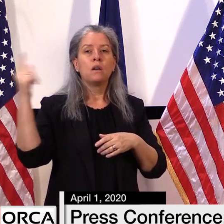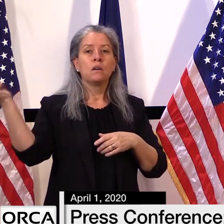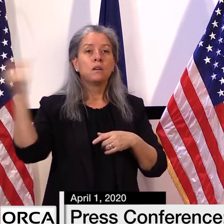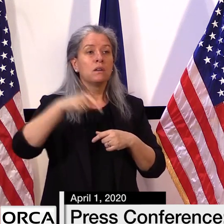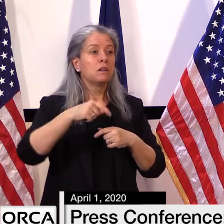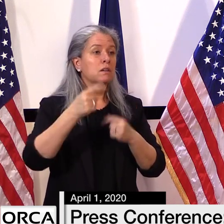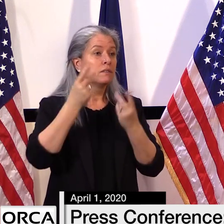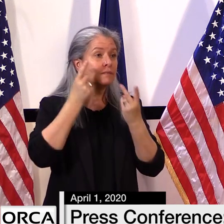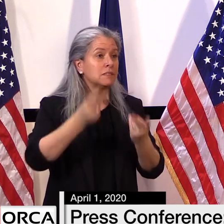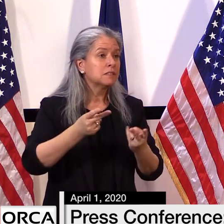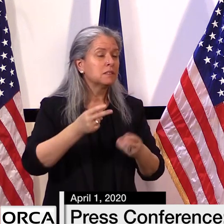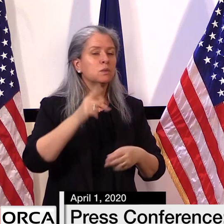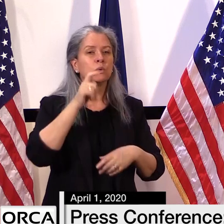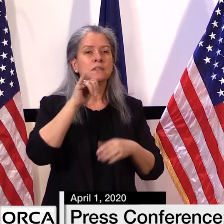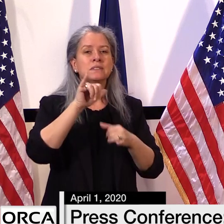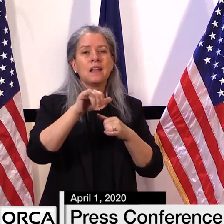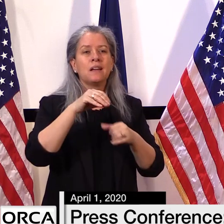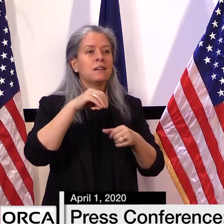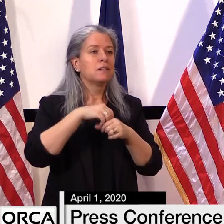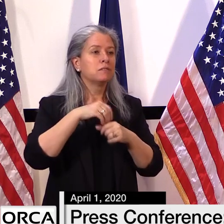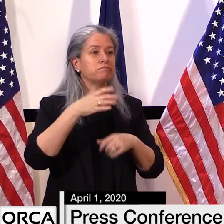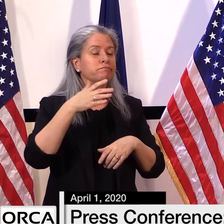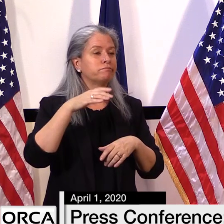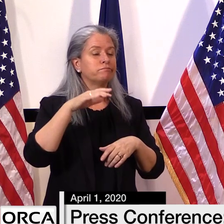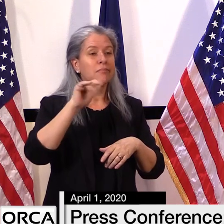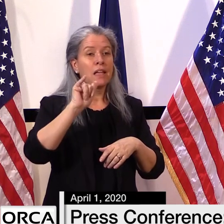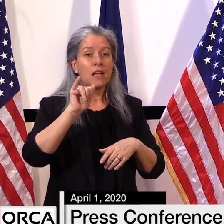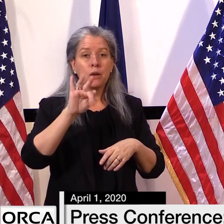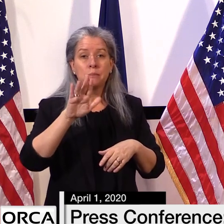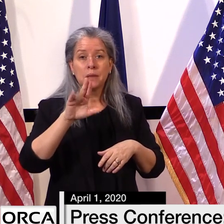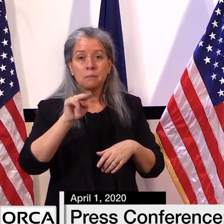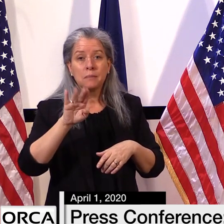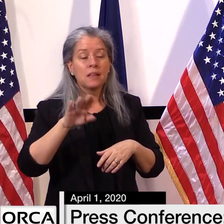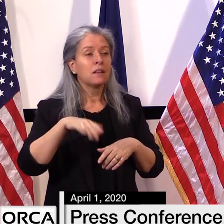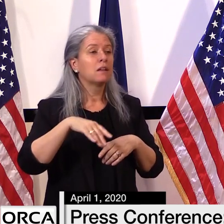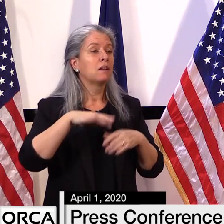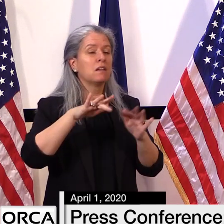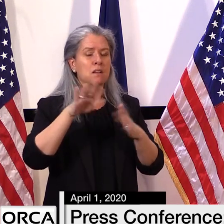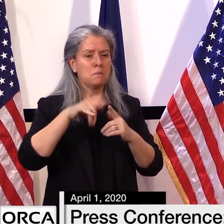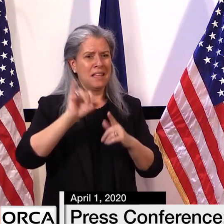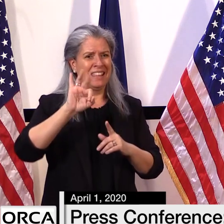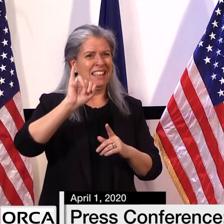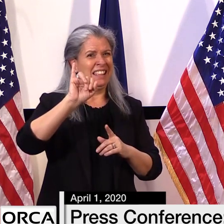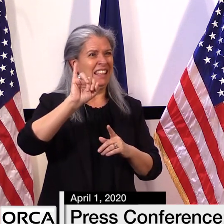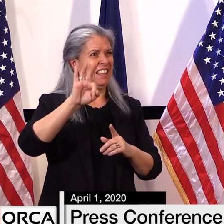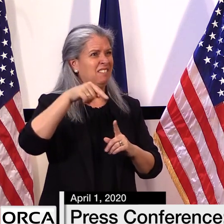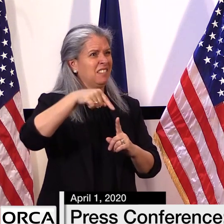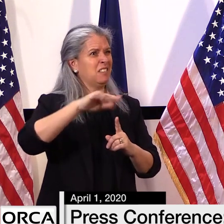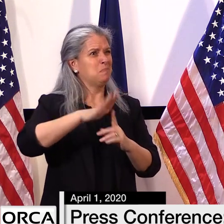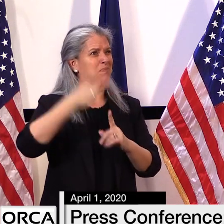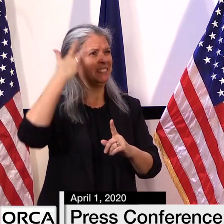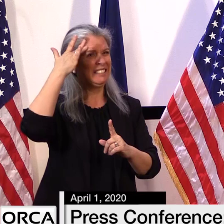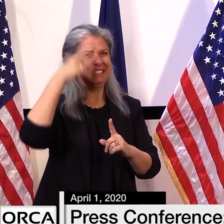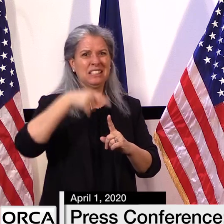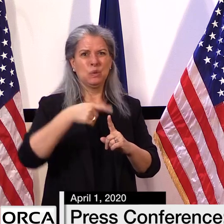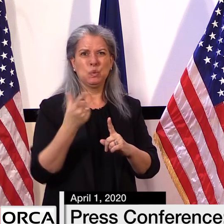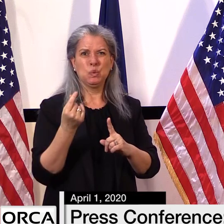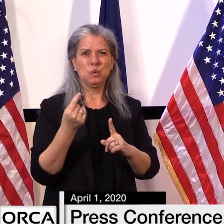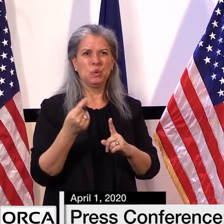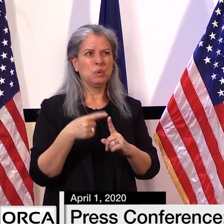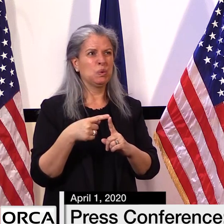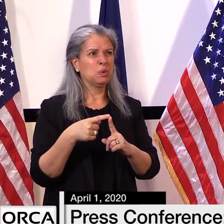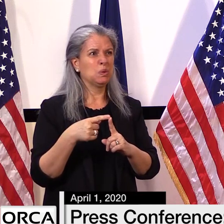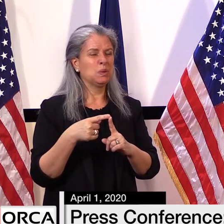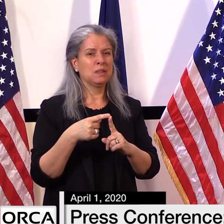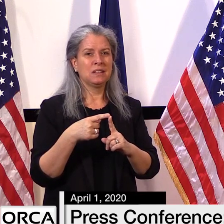or Airbnbs or even second homes. If they become sick, what should they do? Where should they go?